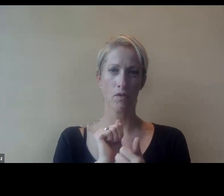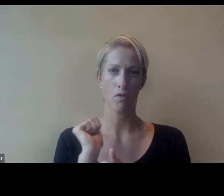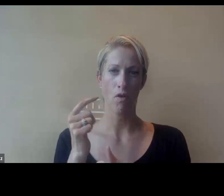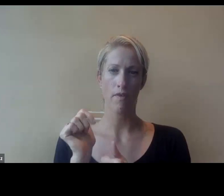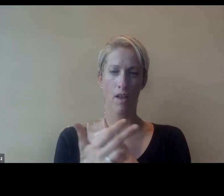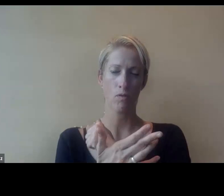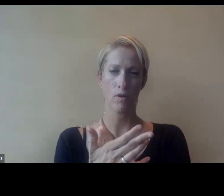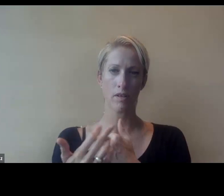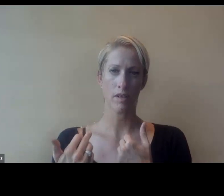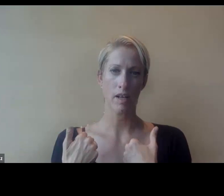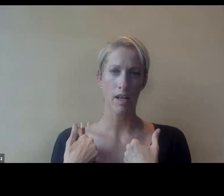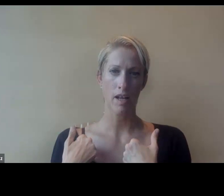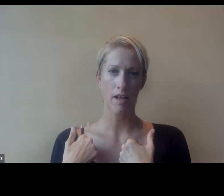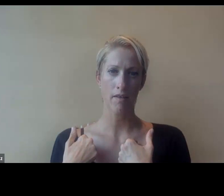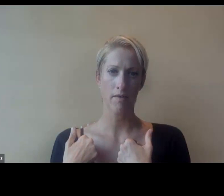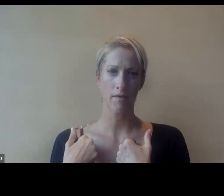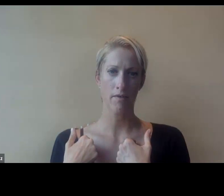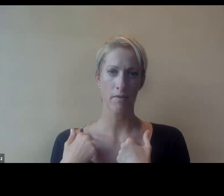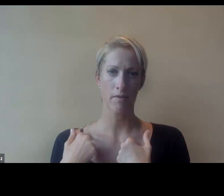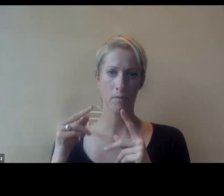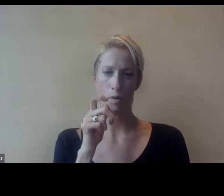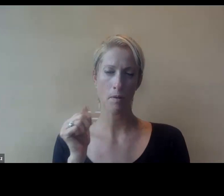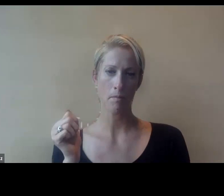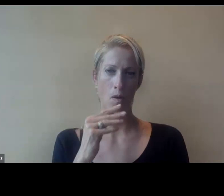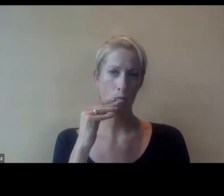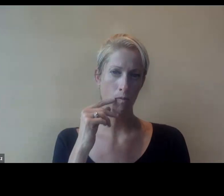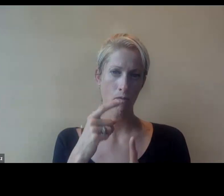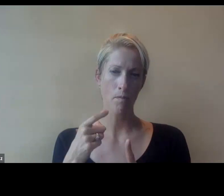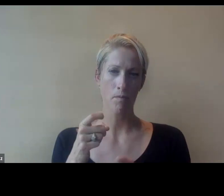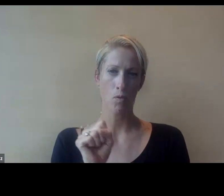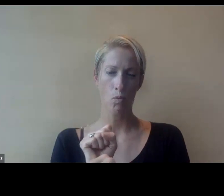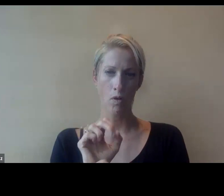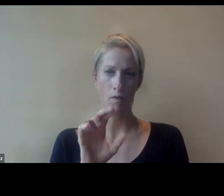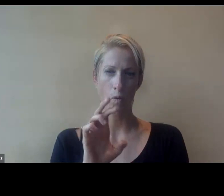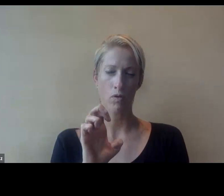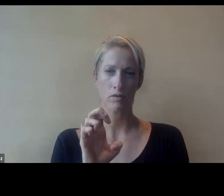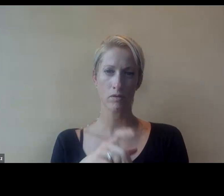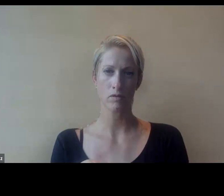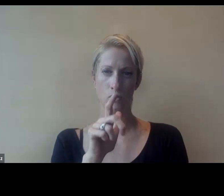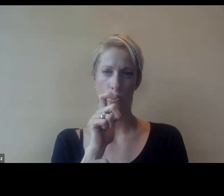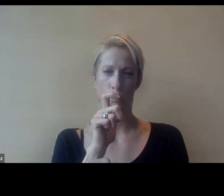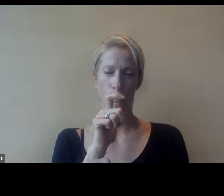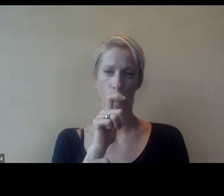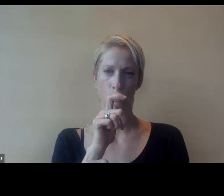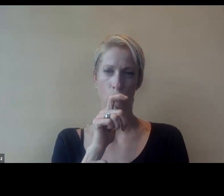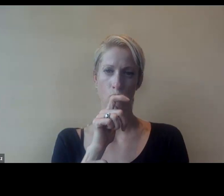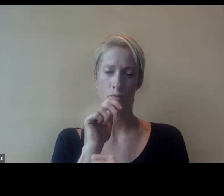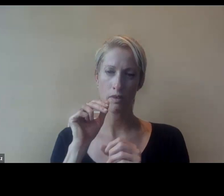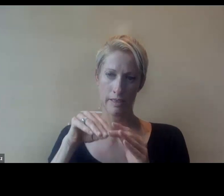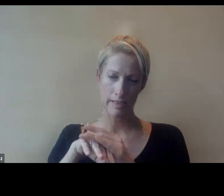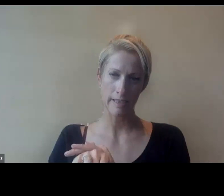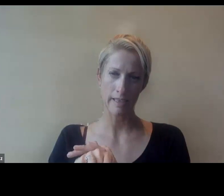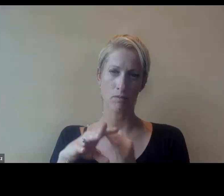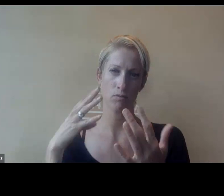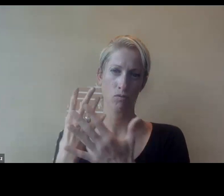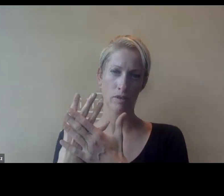have people who are coming home, returning to their communities and returning to the workforce, many of whom who have spent decades inside the prison system, where